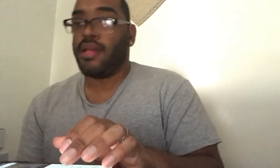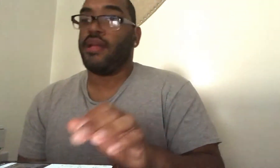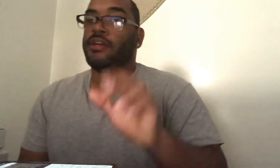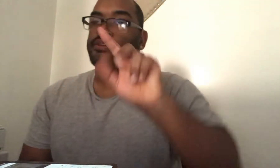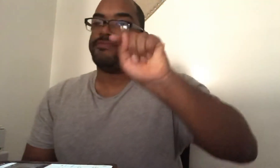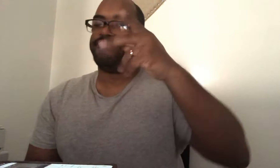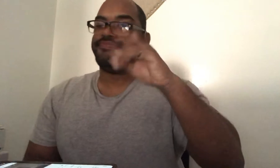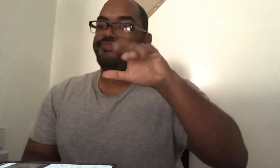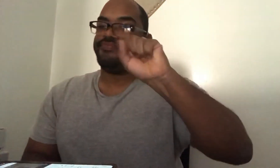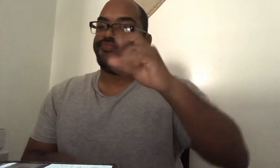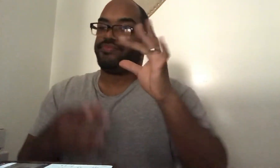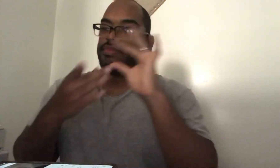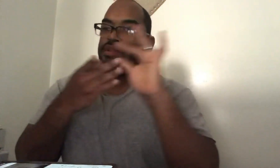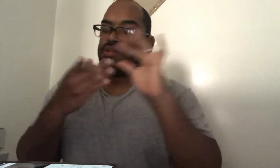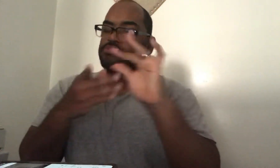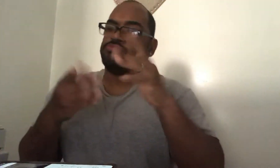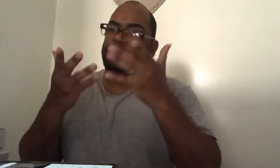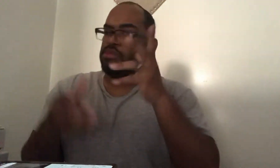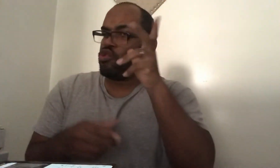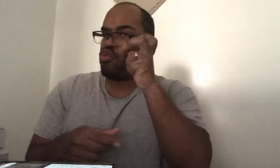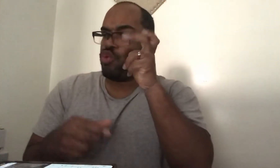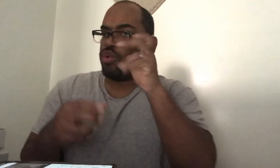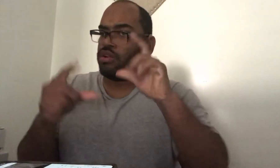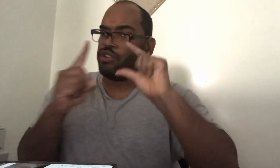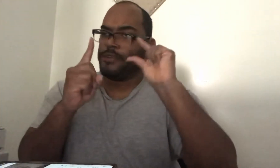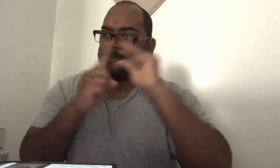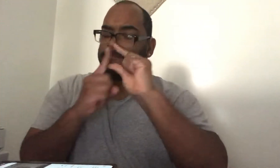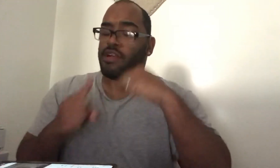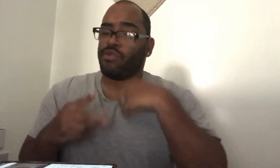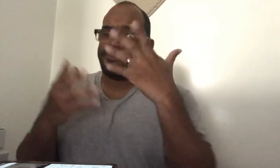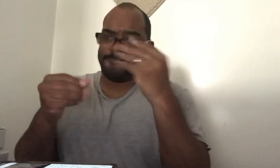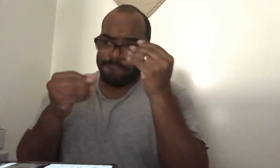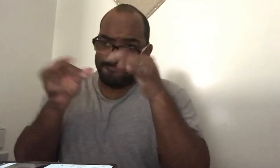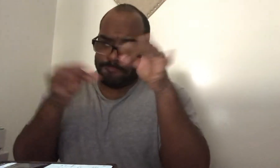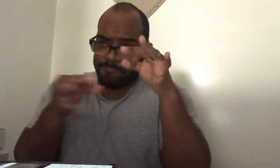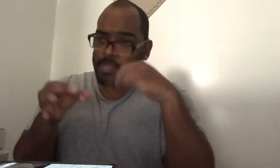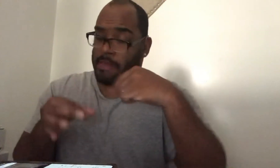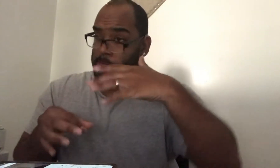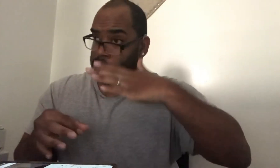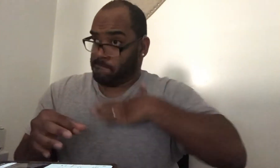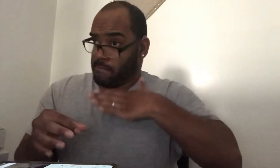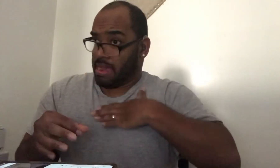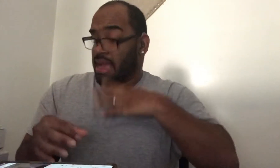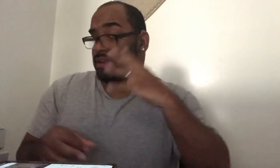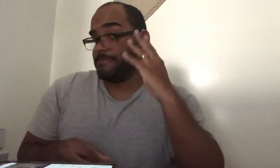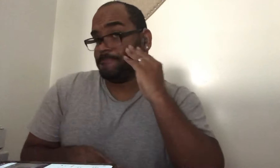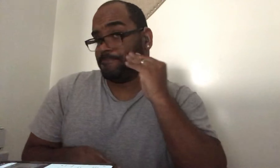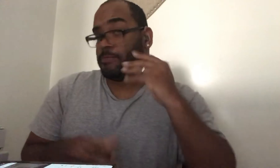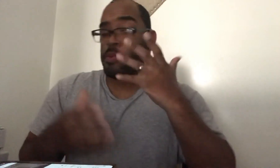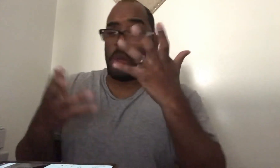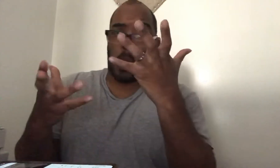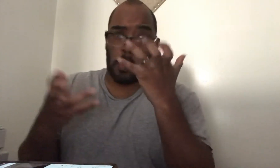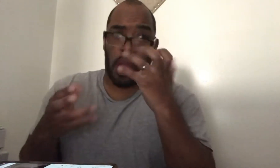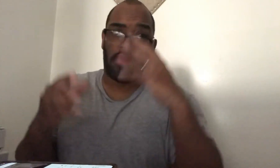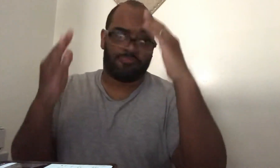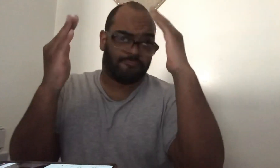statements. You've probably heard the term. I wanted to tell you how I see them, so you know what my expectations would be for any essays that you write for me.